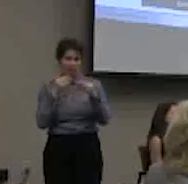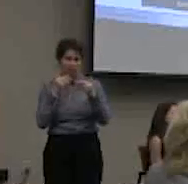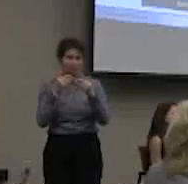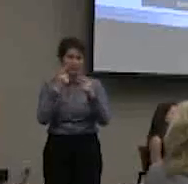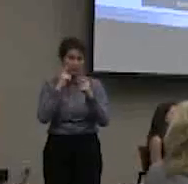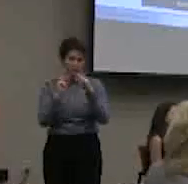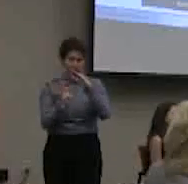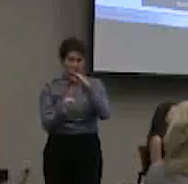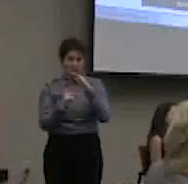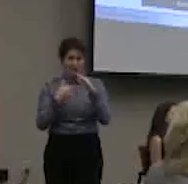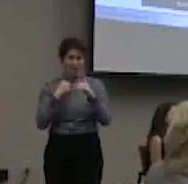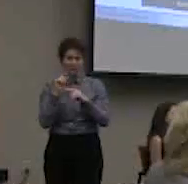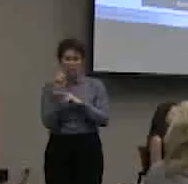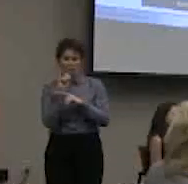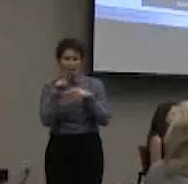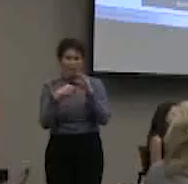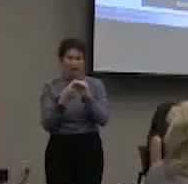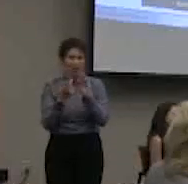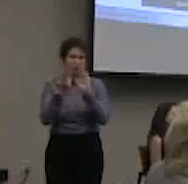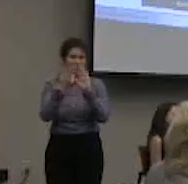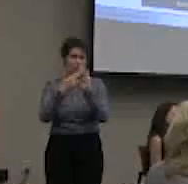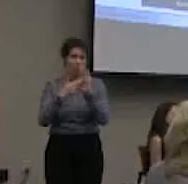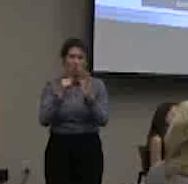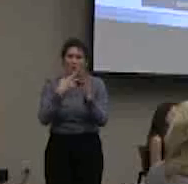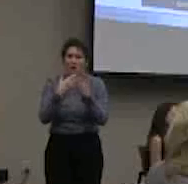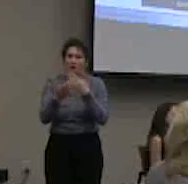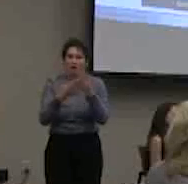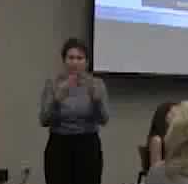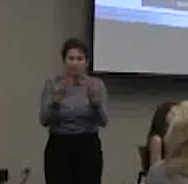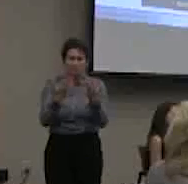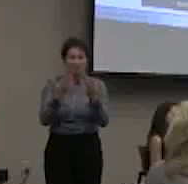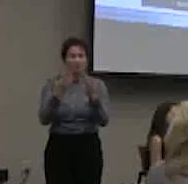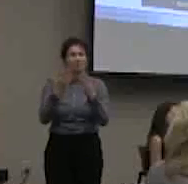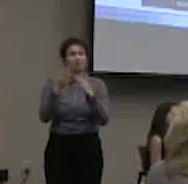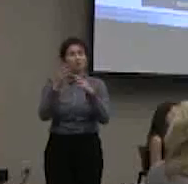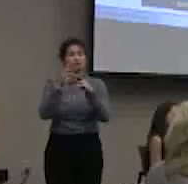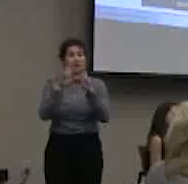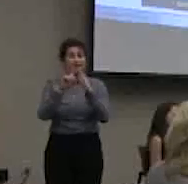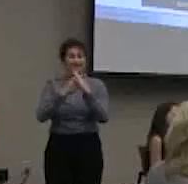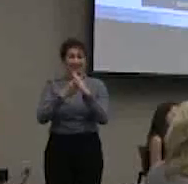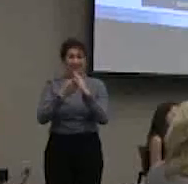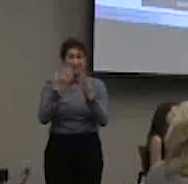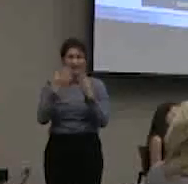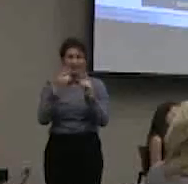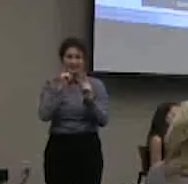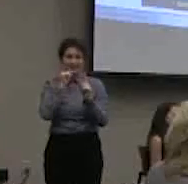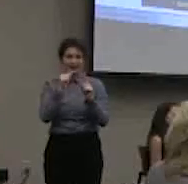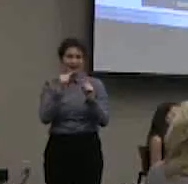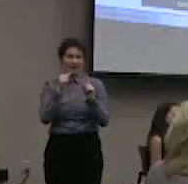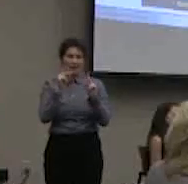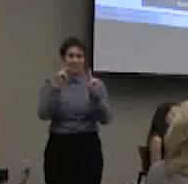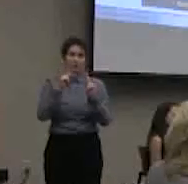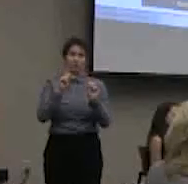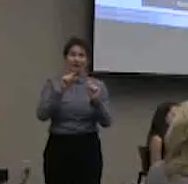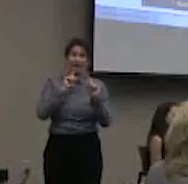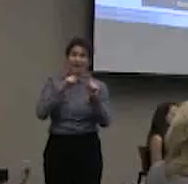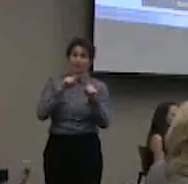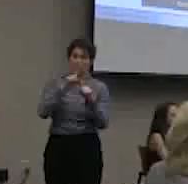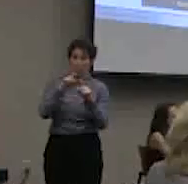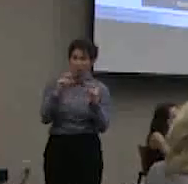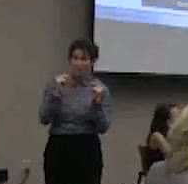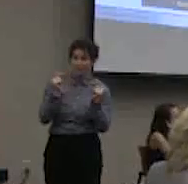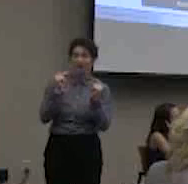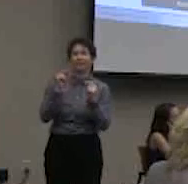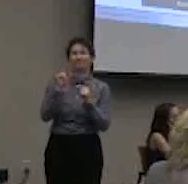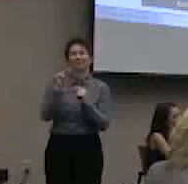enrollment, whatever it may be, even though Ready Start may not be the person who immediately answers that question, they become the group I